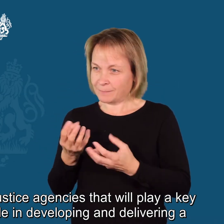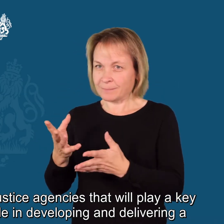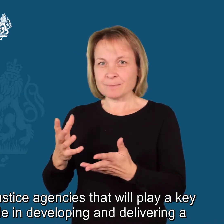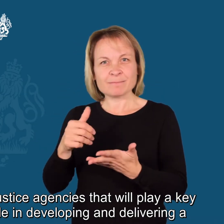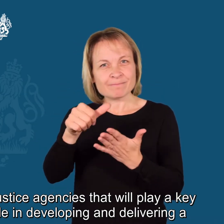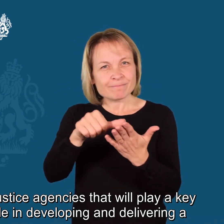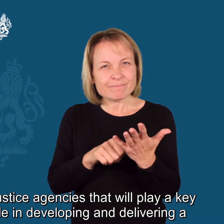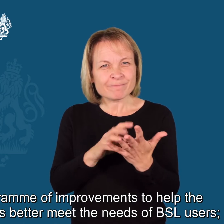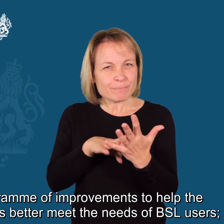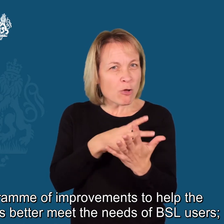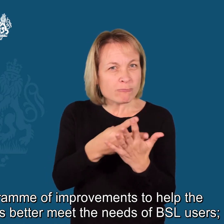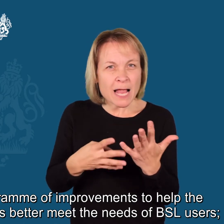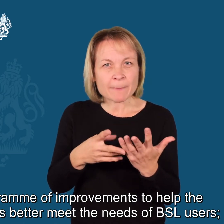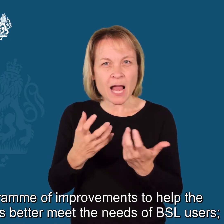of BSL users.